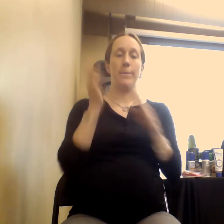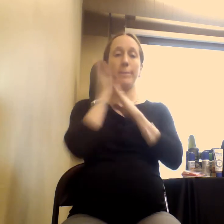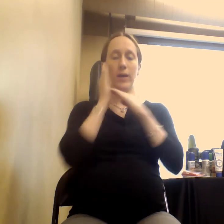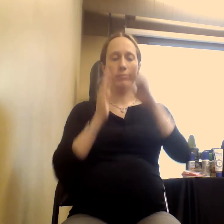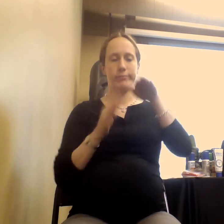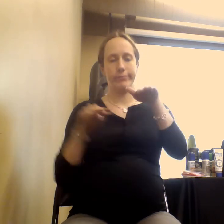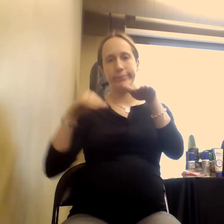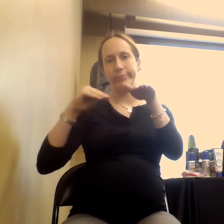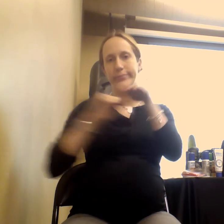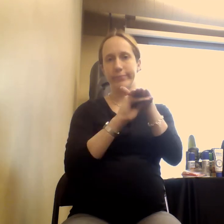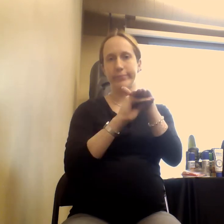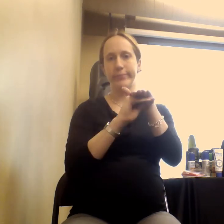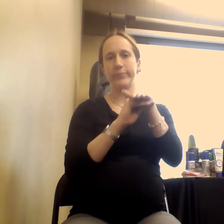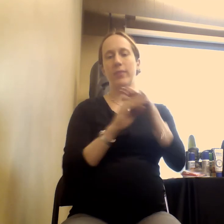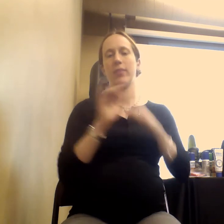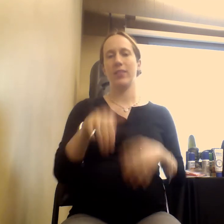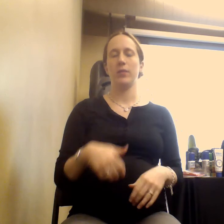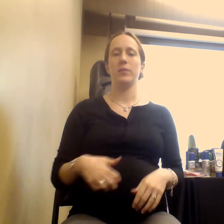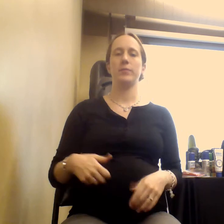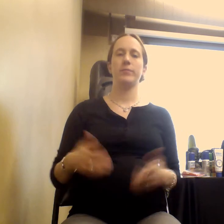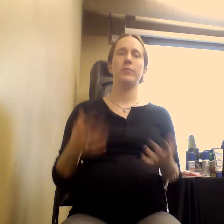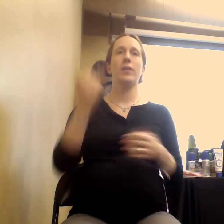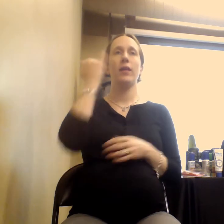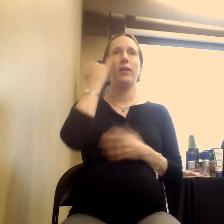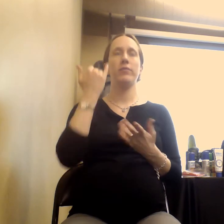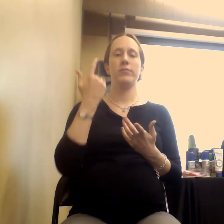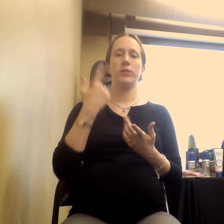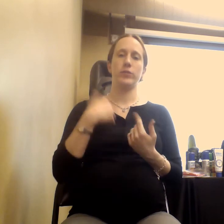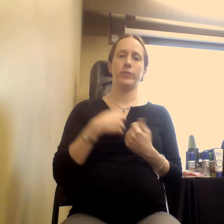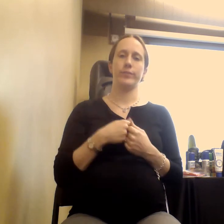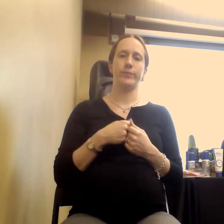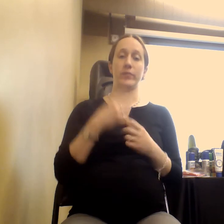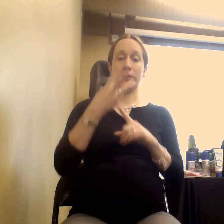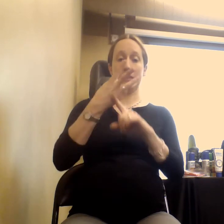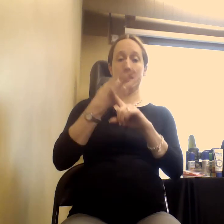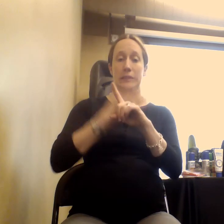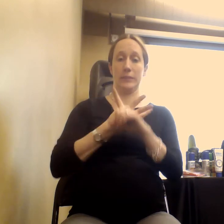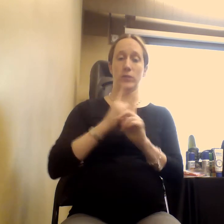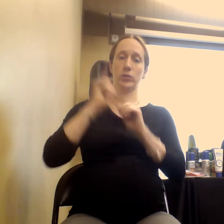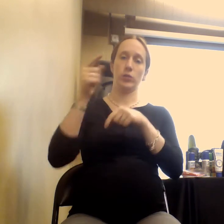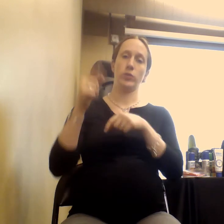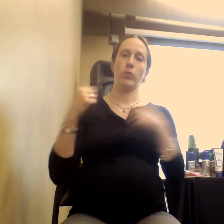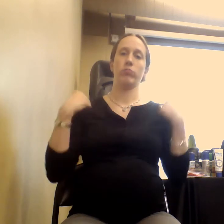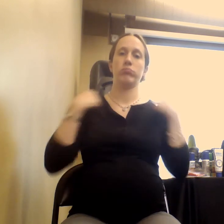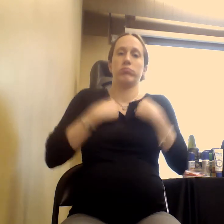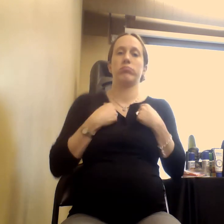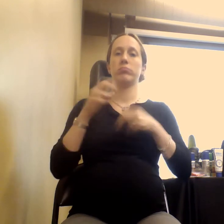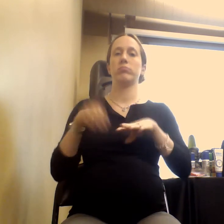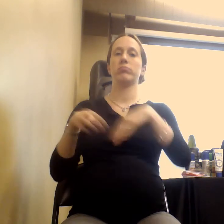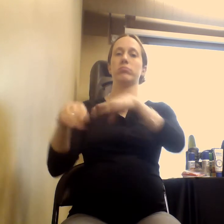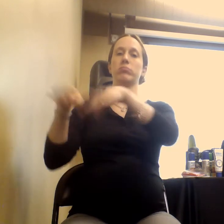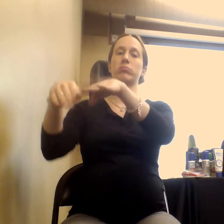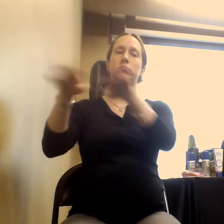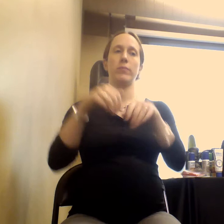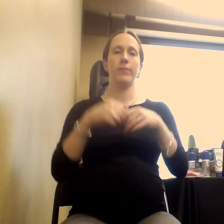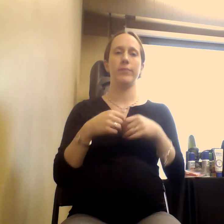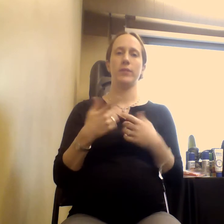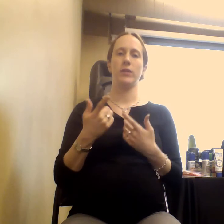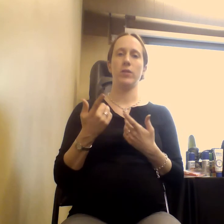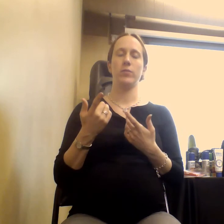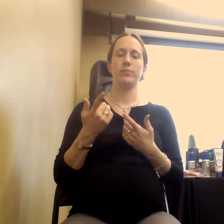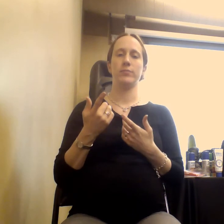months, you're out on the trail for 6 months. But don't store them in that attic for 5 years and expect to go back and have a pristine piece